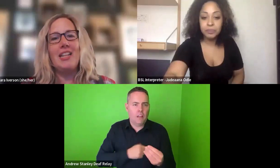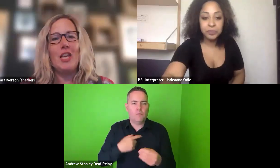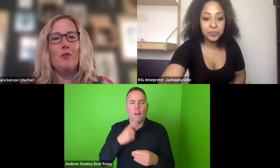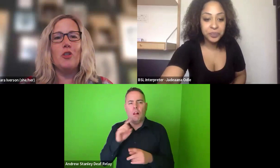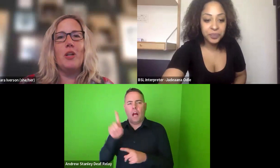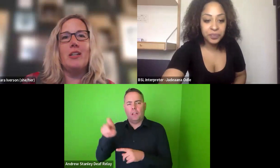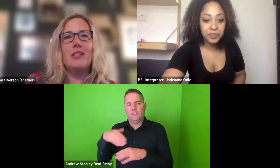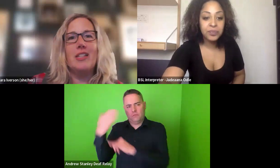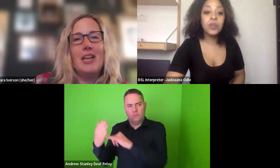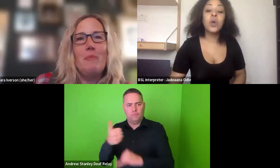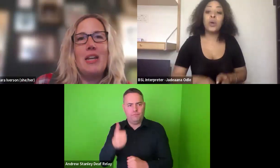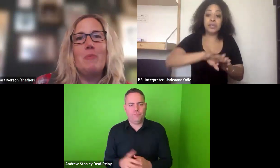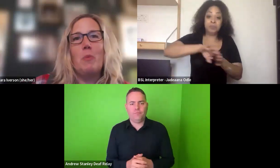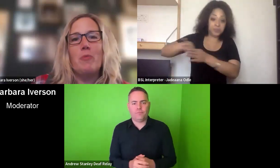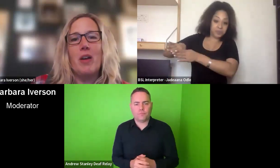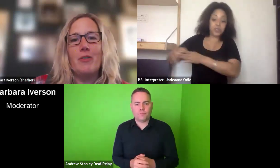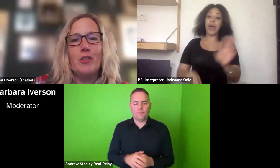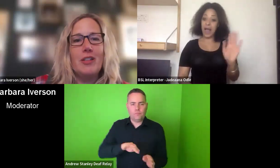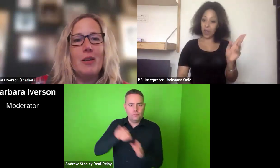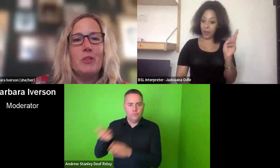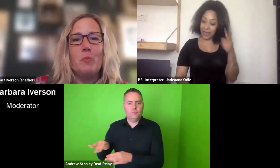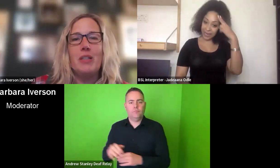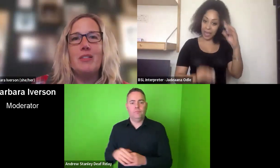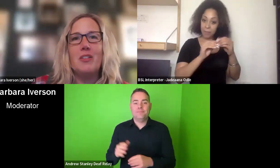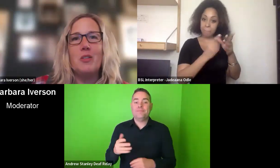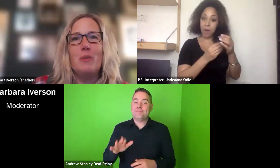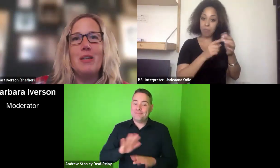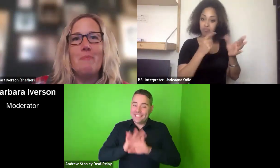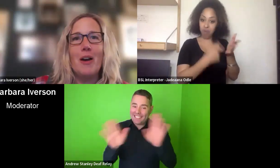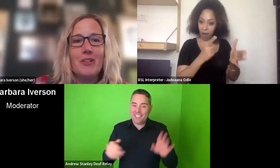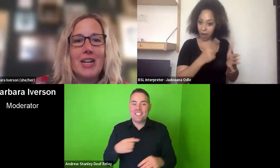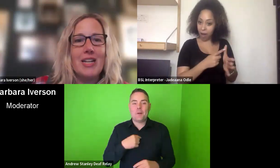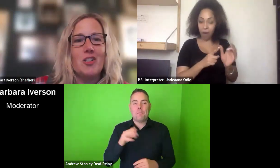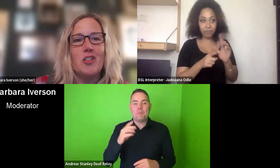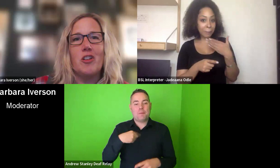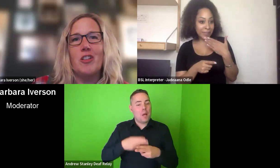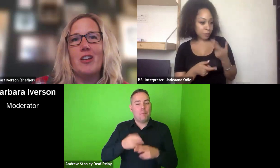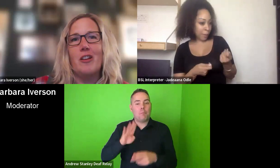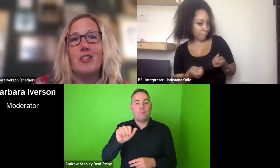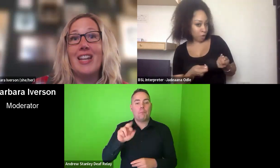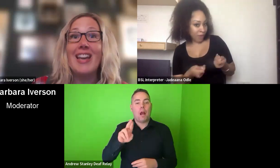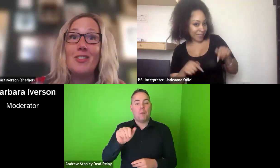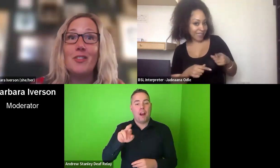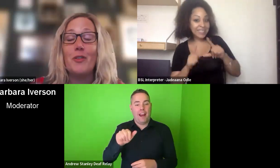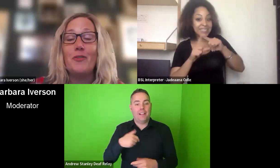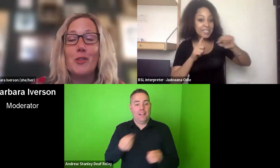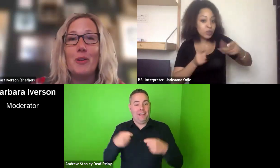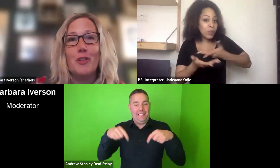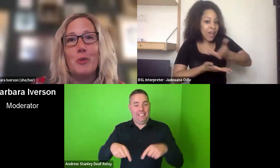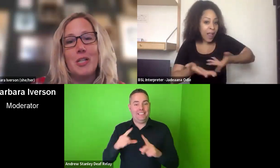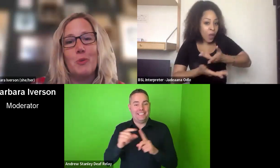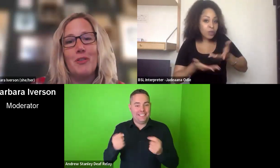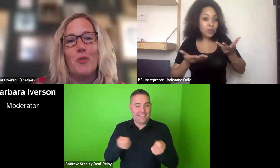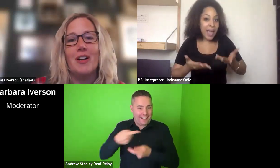Hello again. Thank you for joining us today. My name is Barbara Iverson. I'm really pleased to be moderating the digital dialogue today. This is our